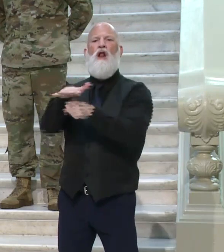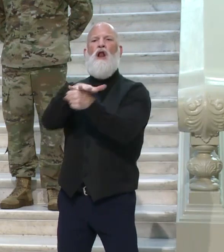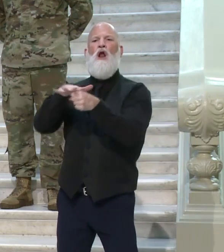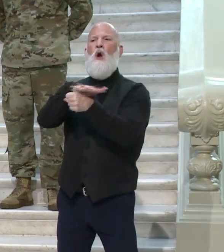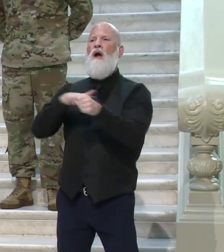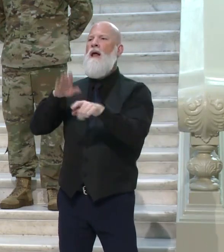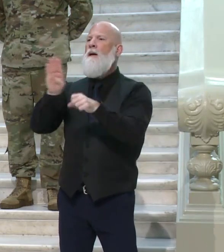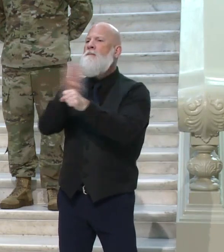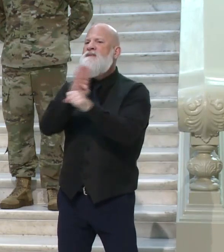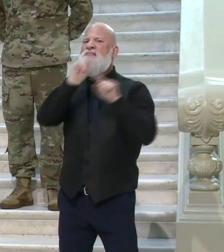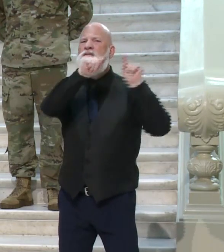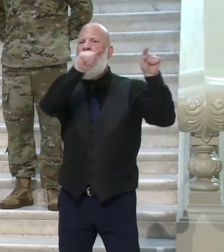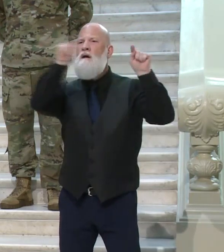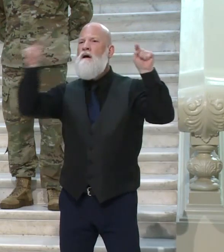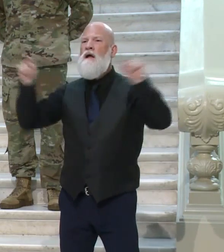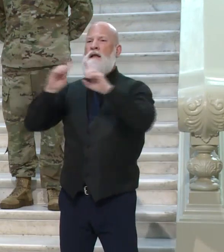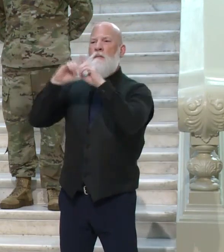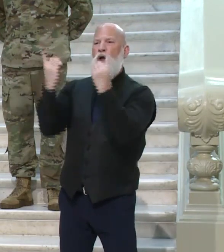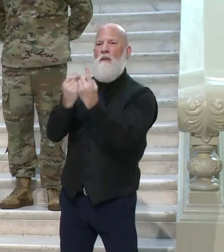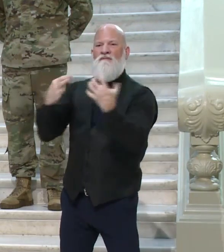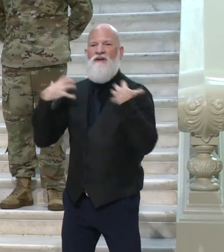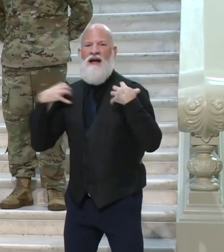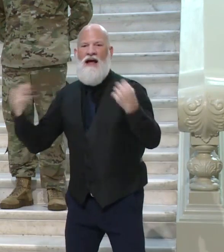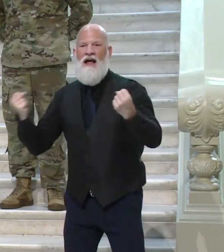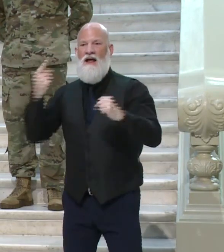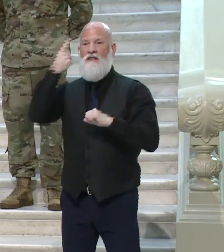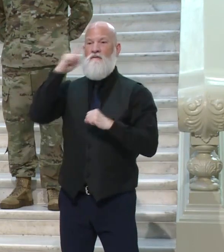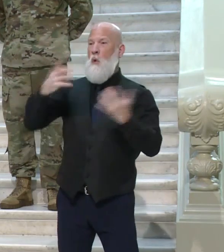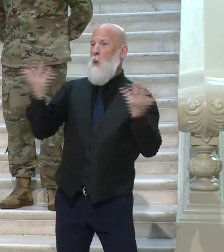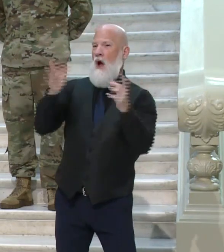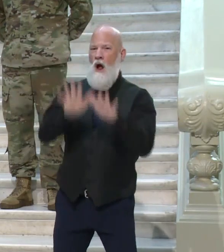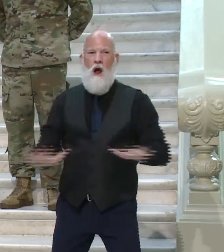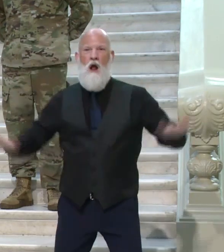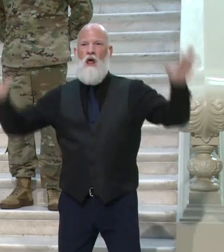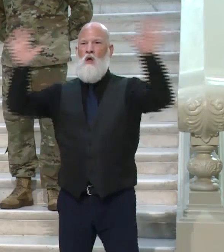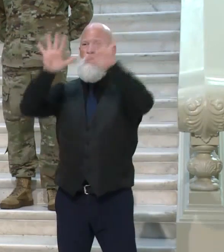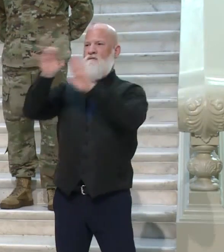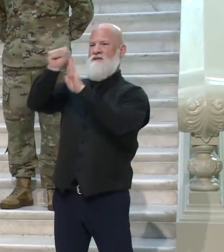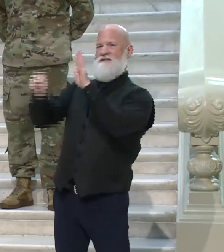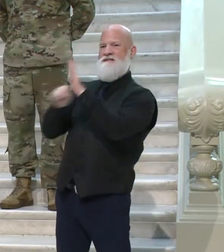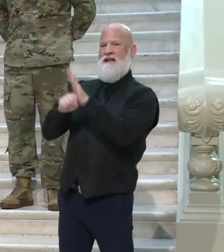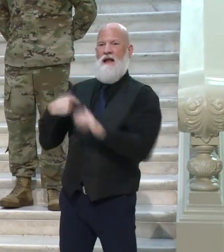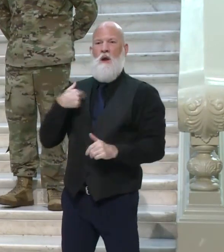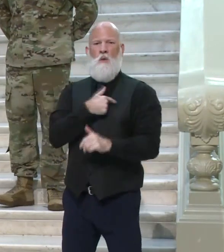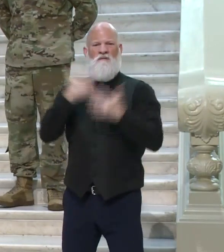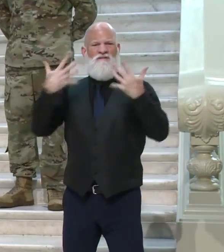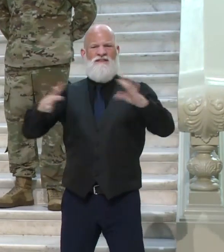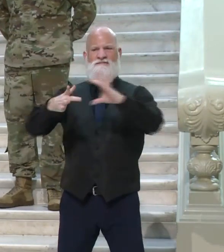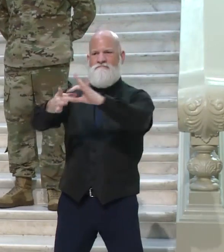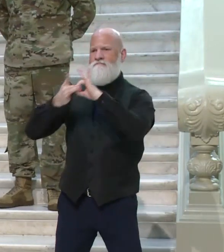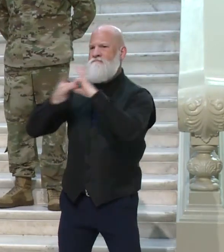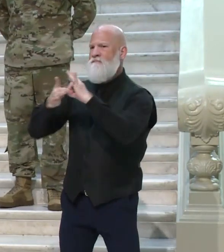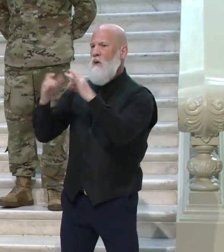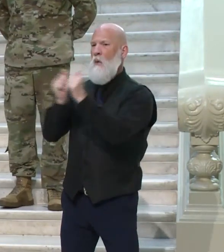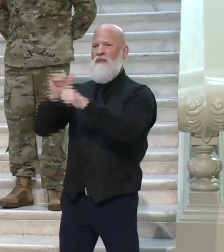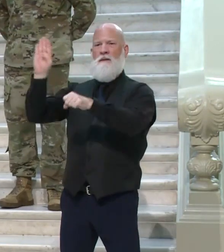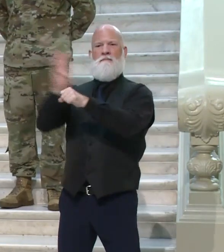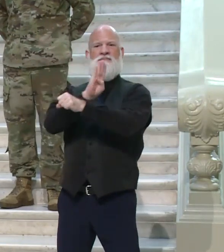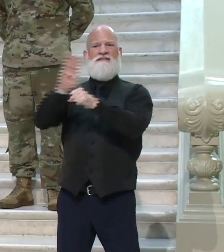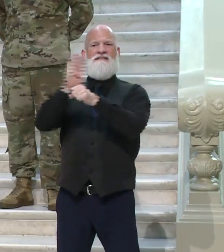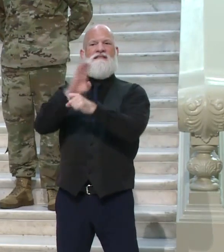every region of our state. We have leveraged partnerships with well-respected companies like CVS, Walmart,